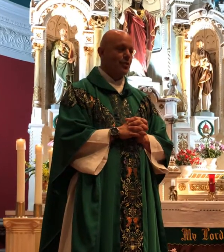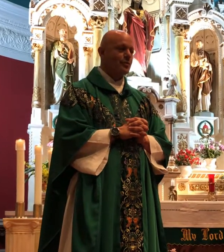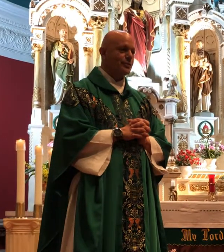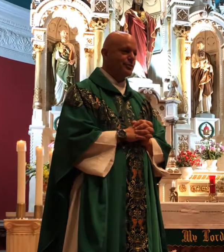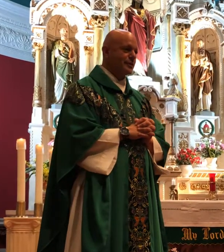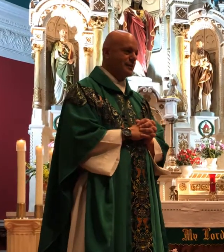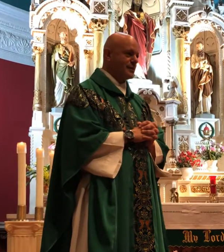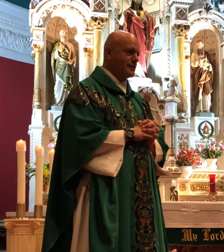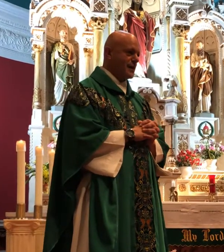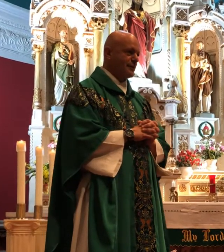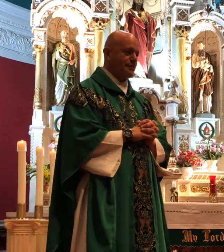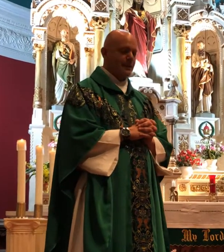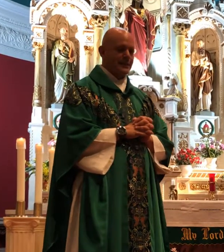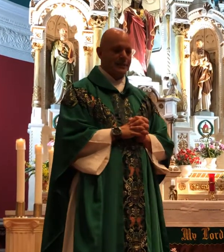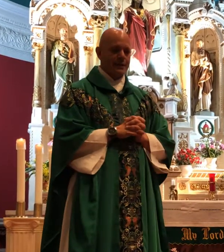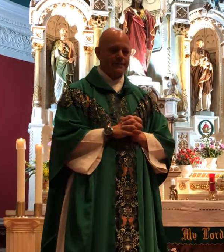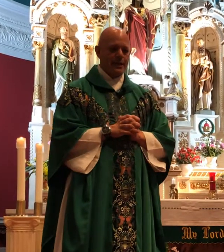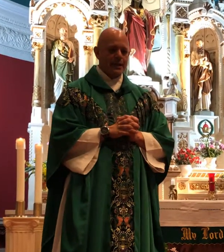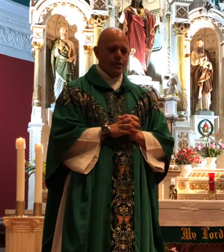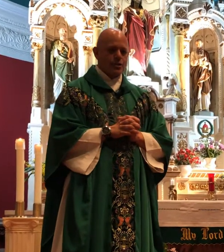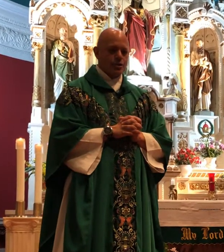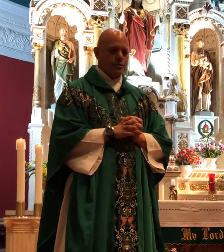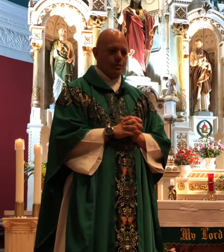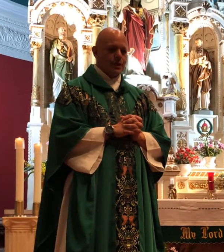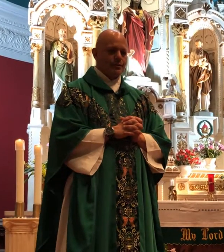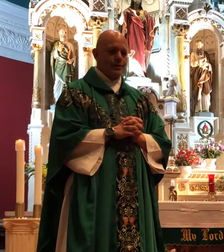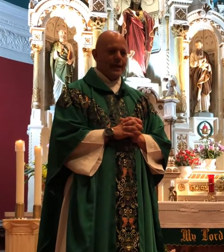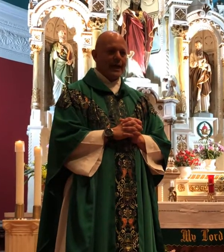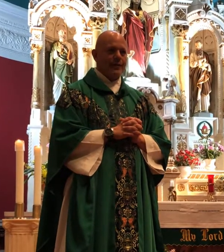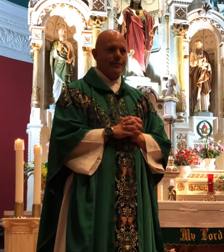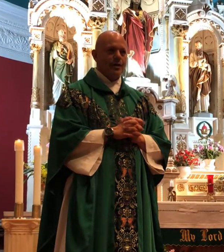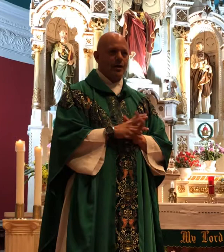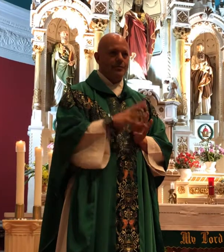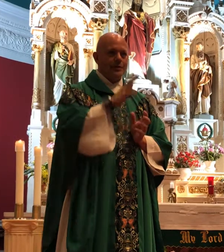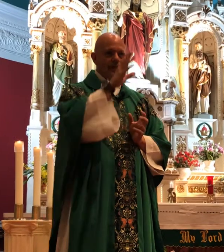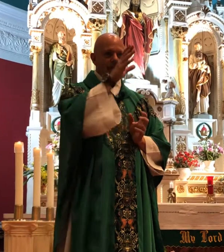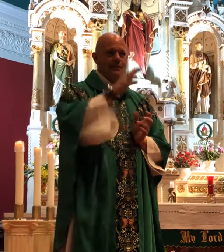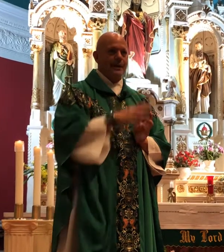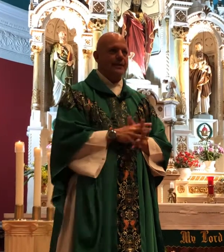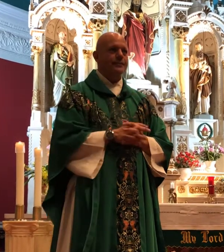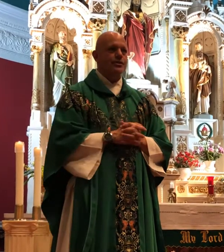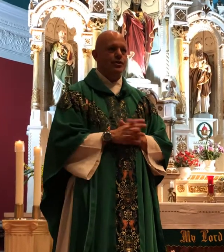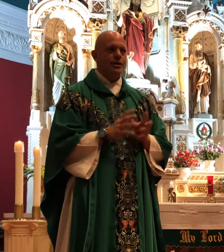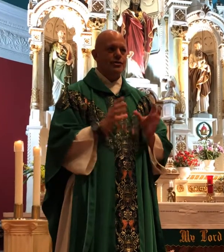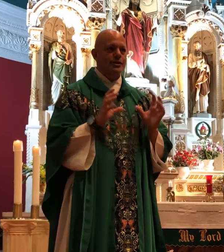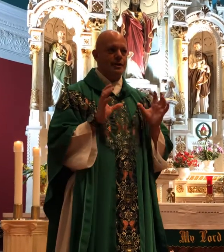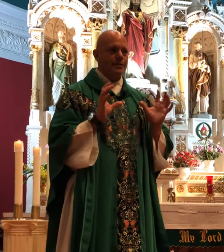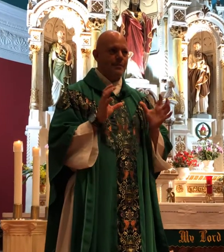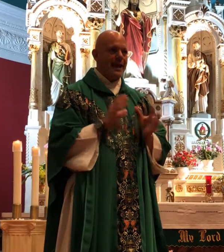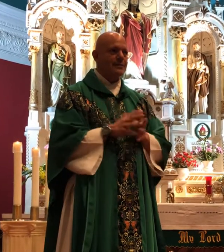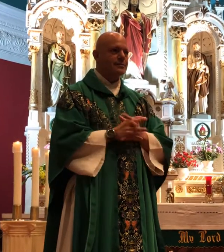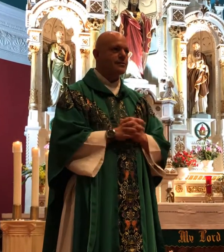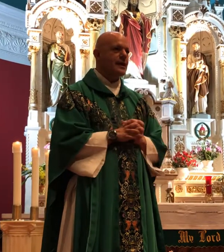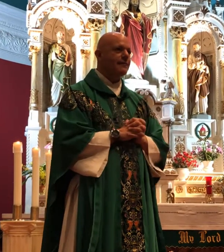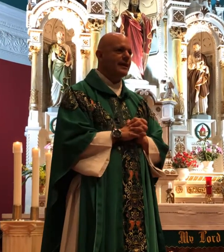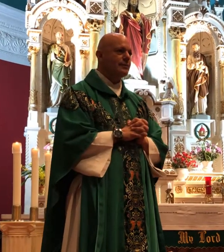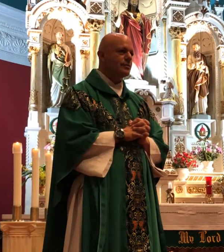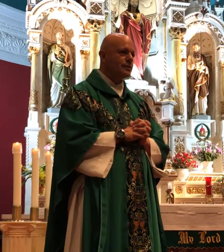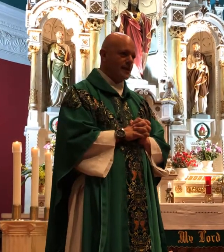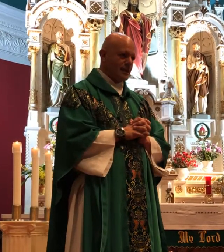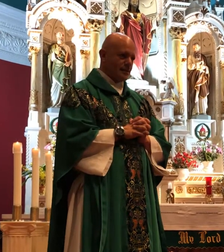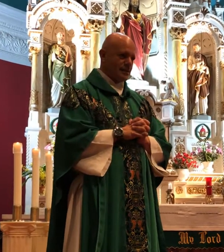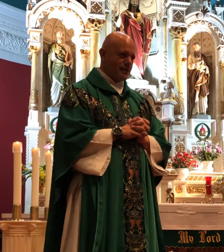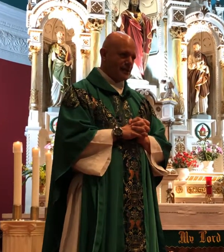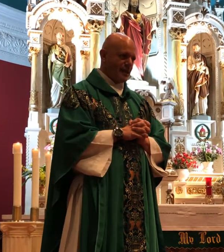move forward during this time of pandemic. So we have offered in the back of the church, there are masks